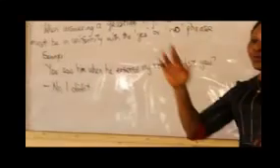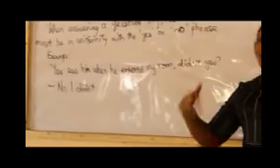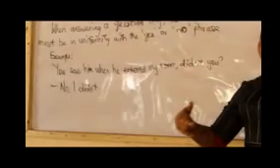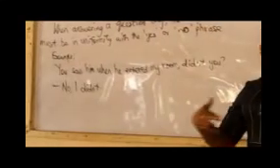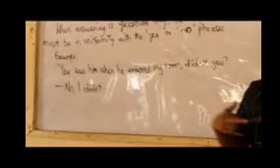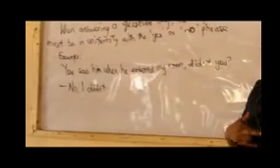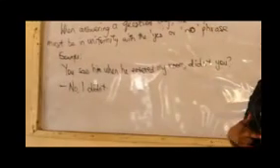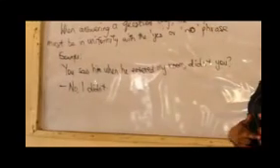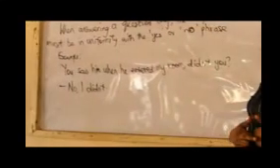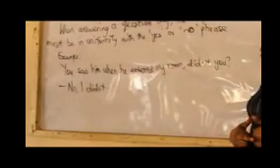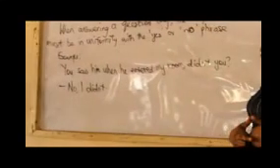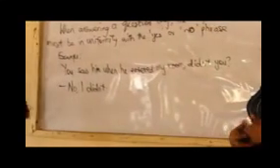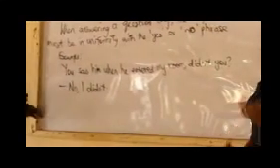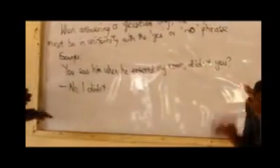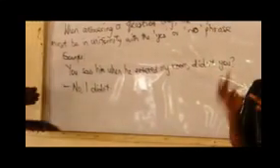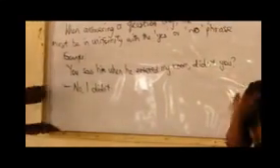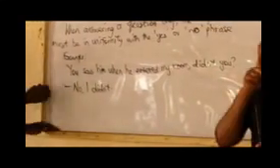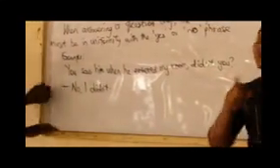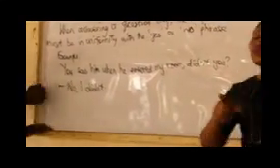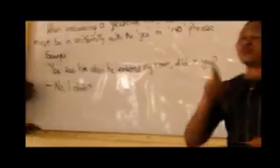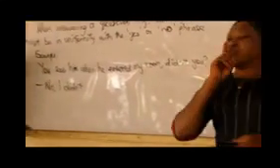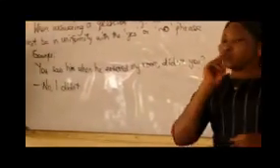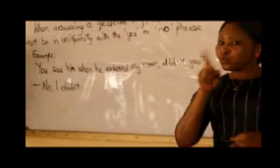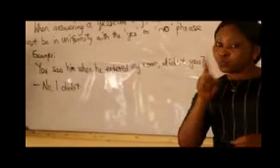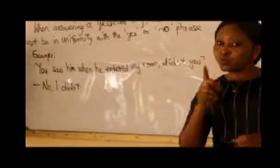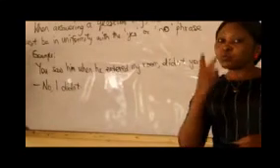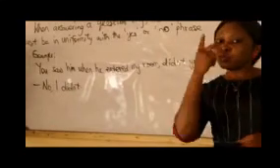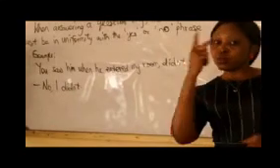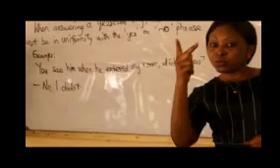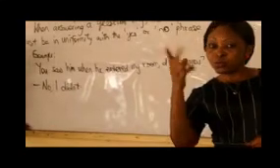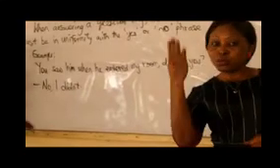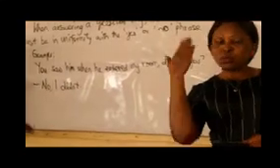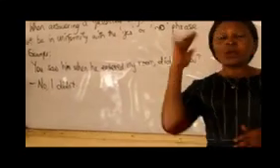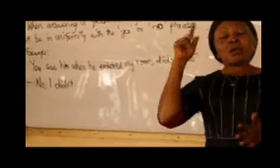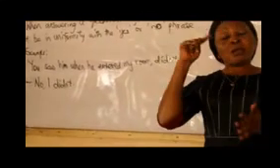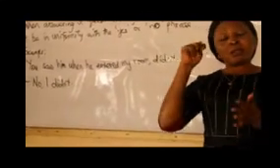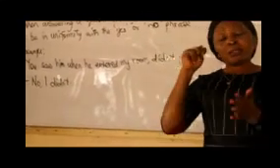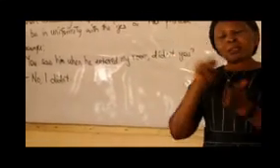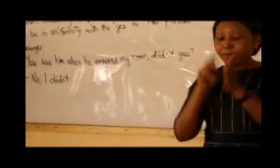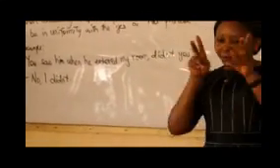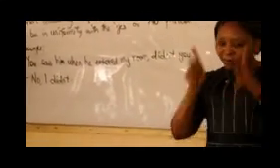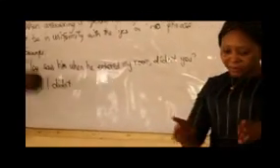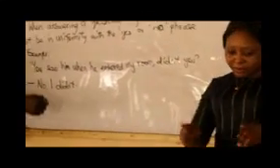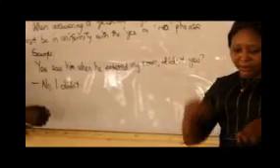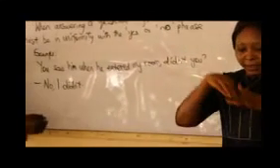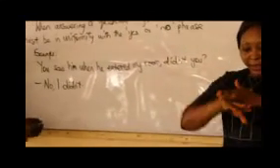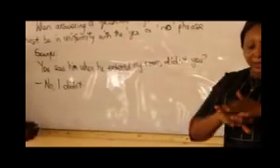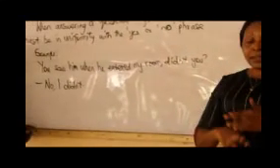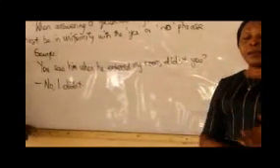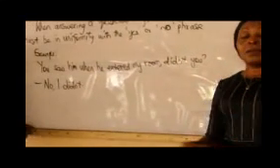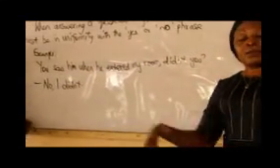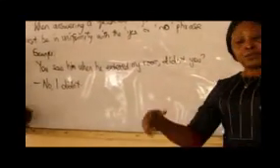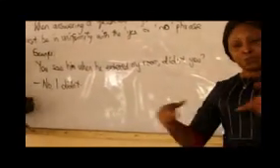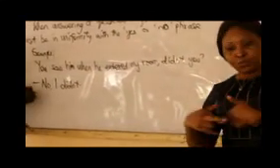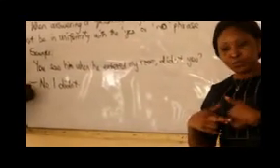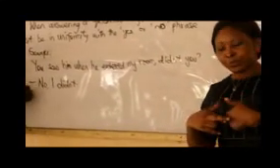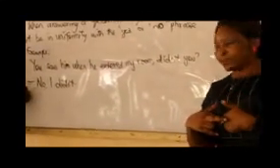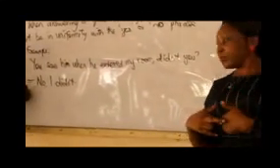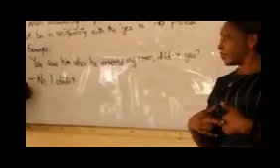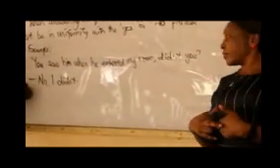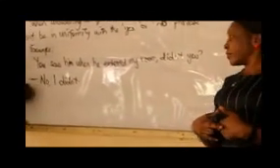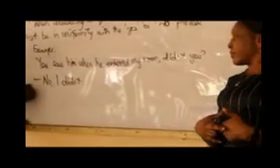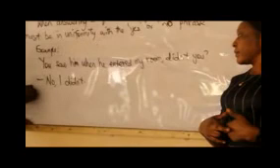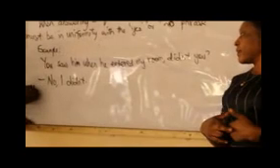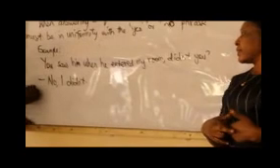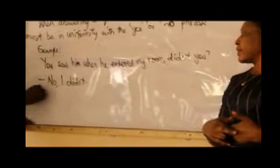If you really saw him, if you indeed saw him and you wished to witness to the fact